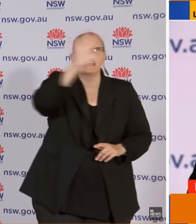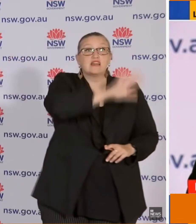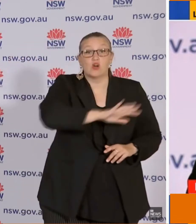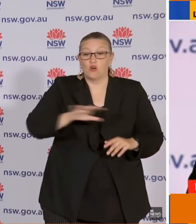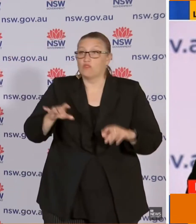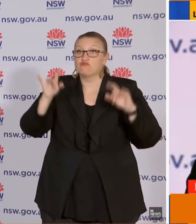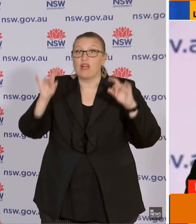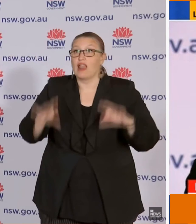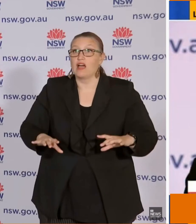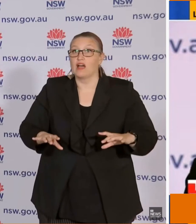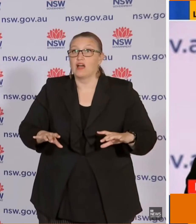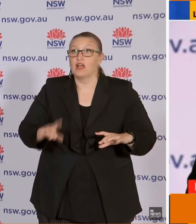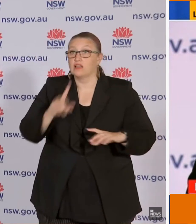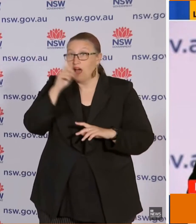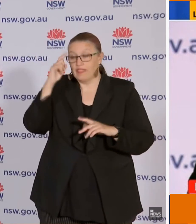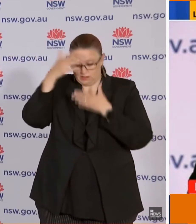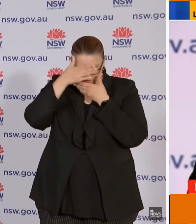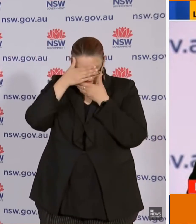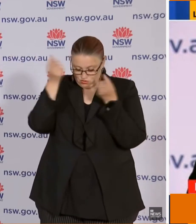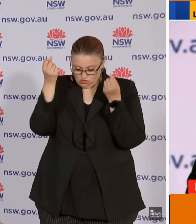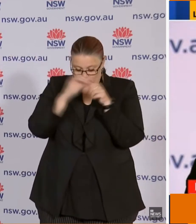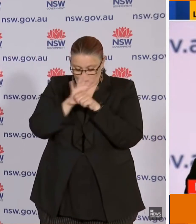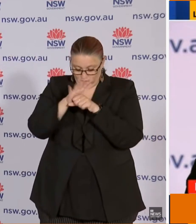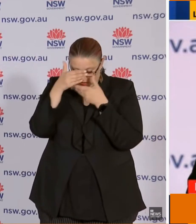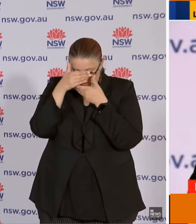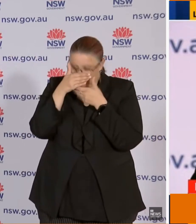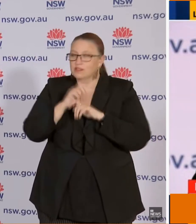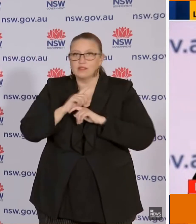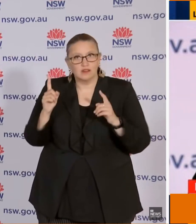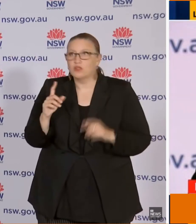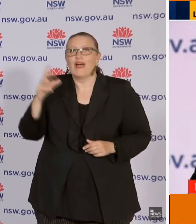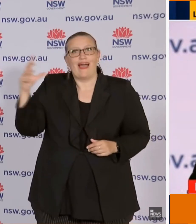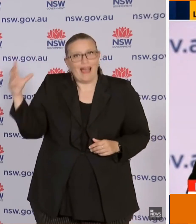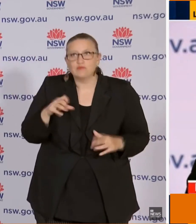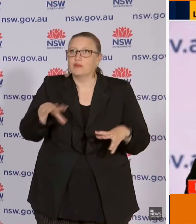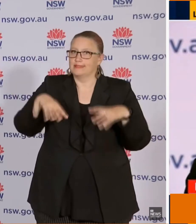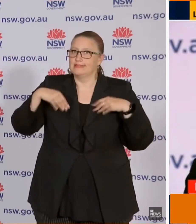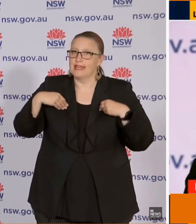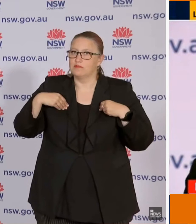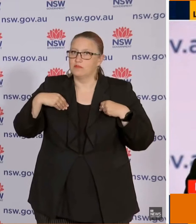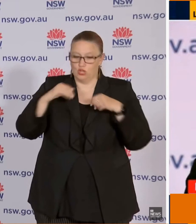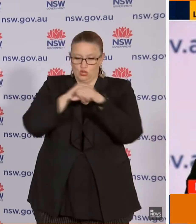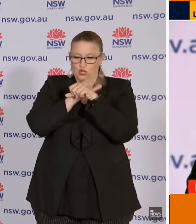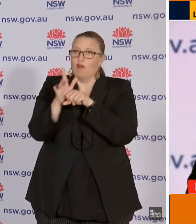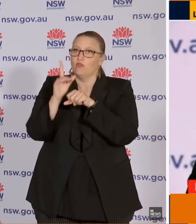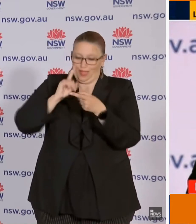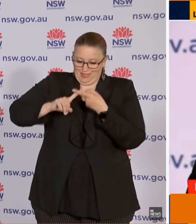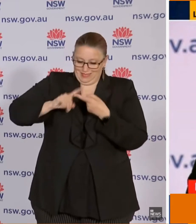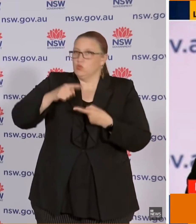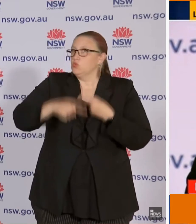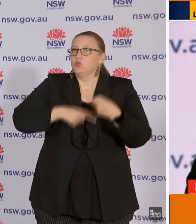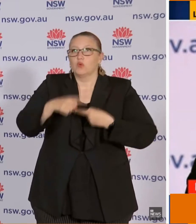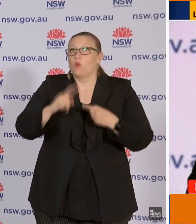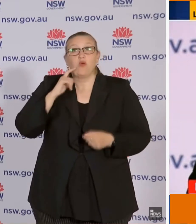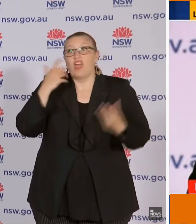We can't pretend anymore that we can have 0 cases whilst Delta is on the planet. And I just urge all